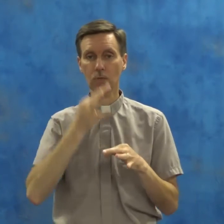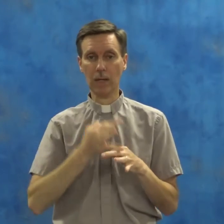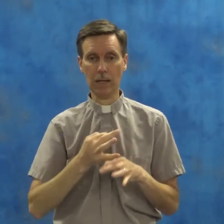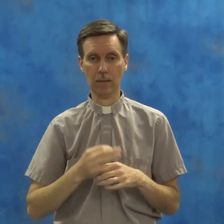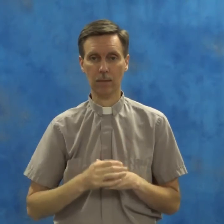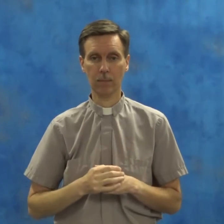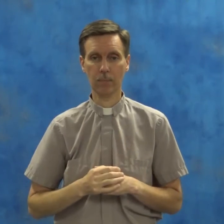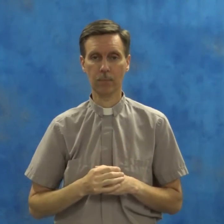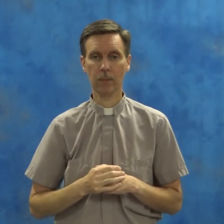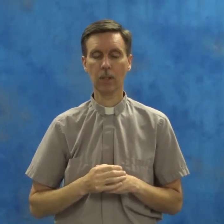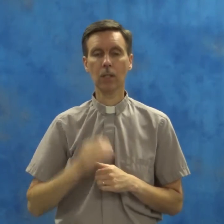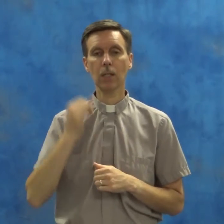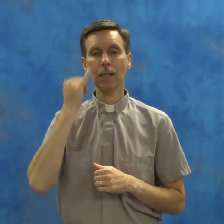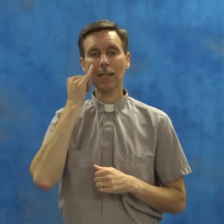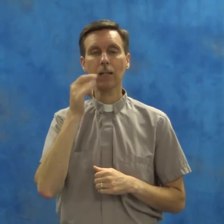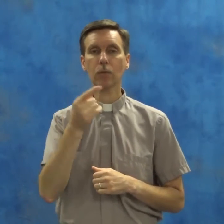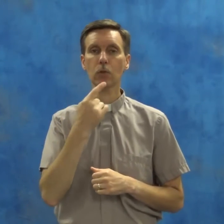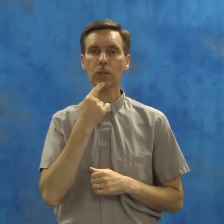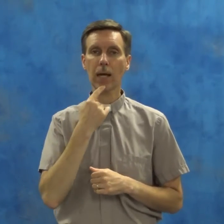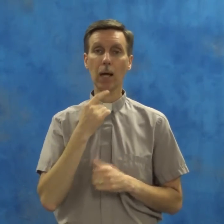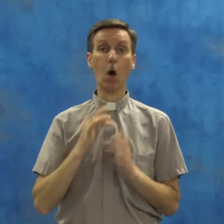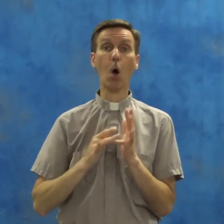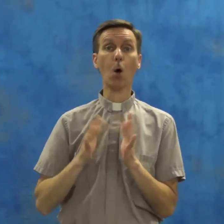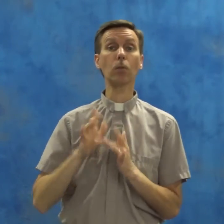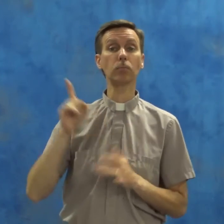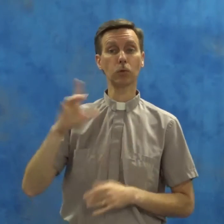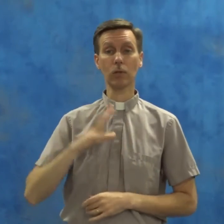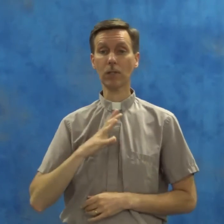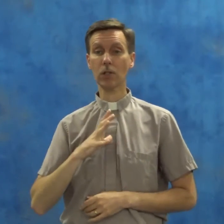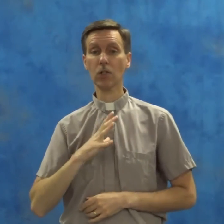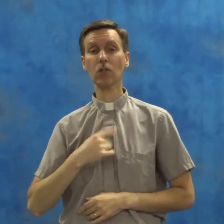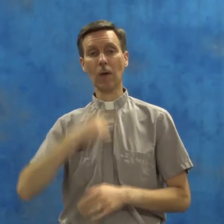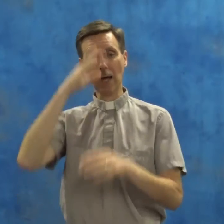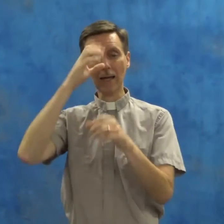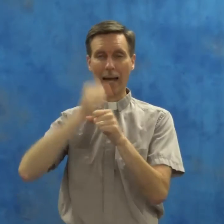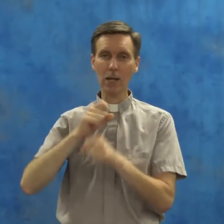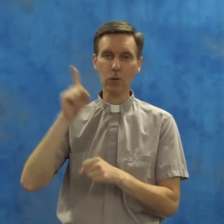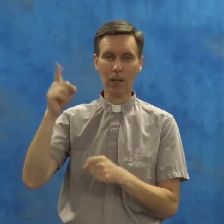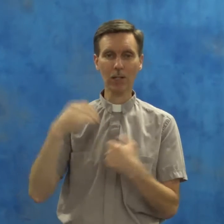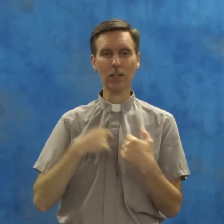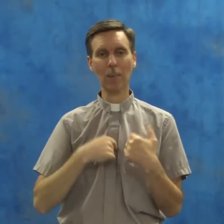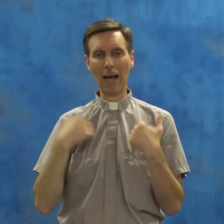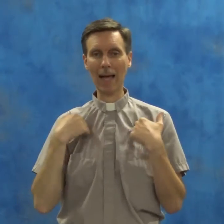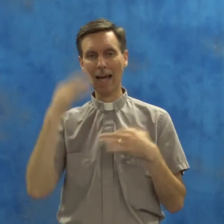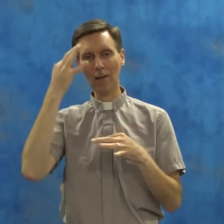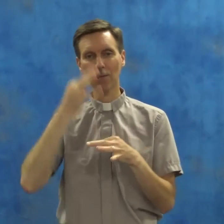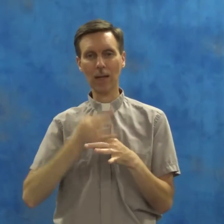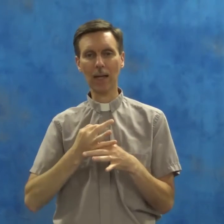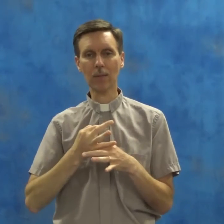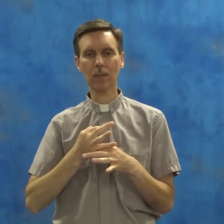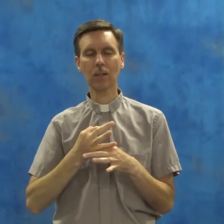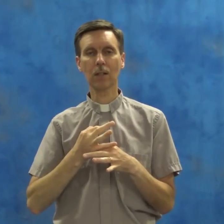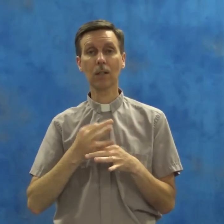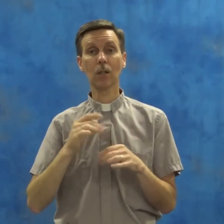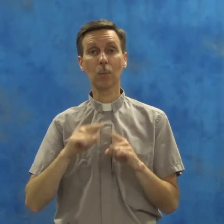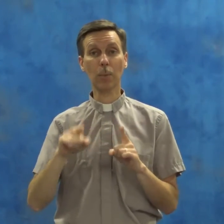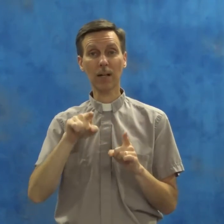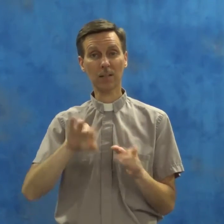faith. If you say, oh, Jesus is fine, I trust him, I have faith, but